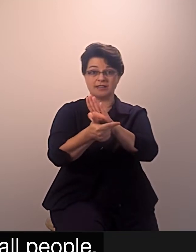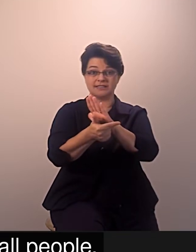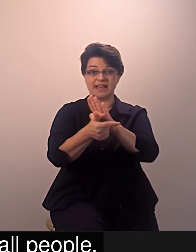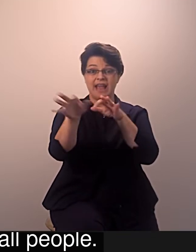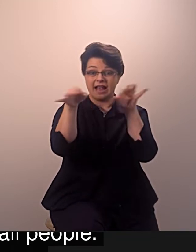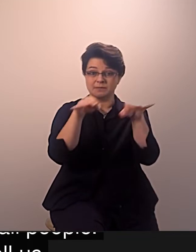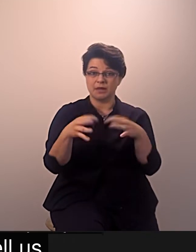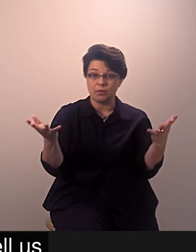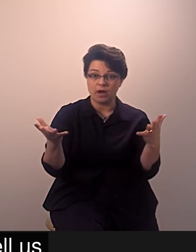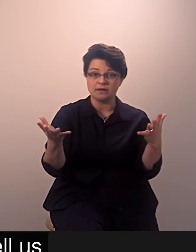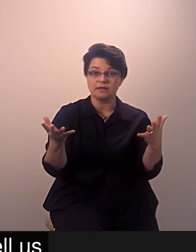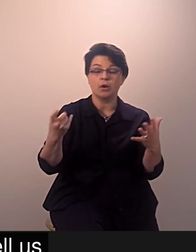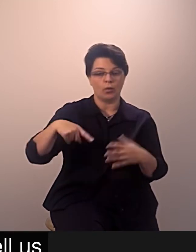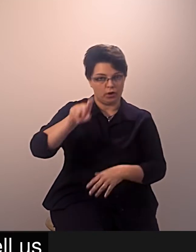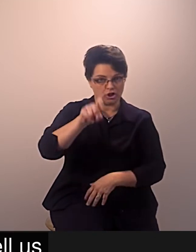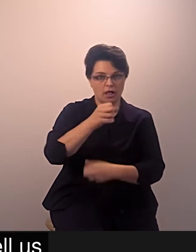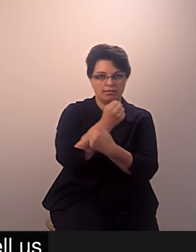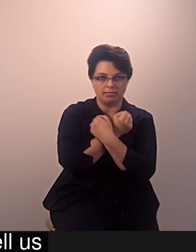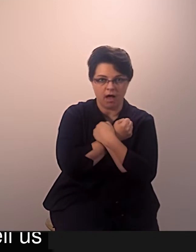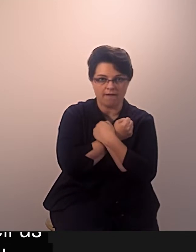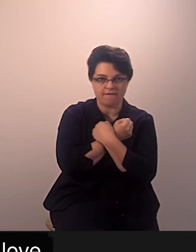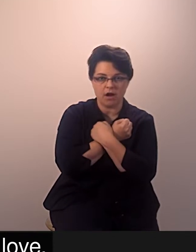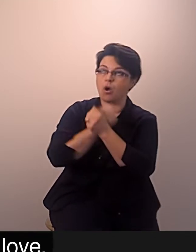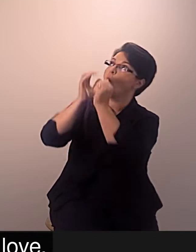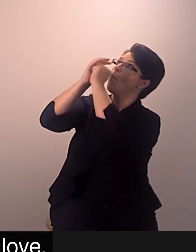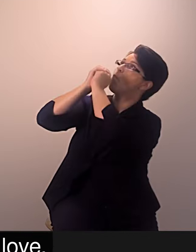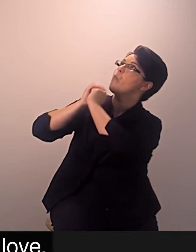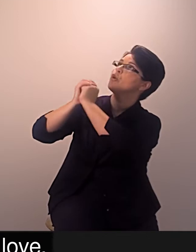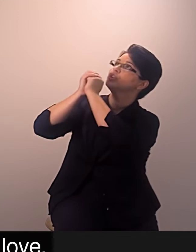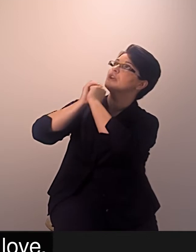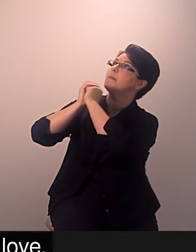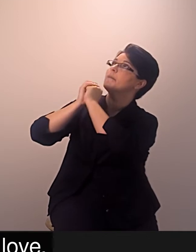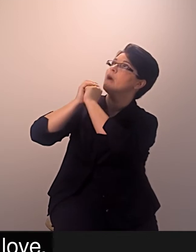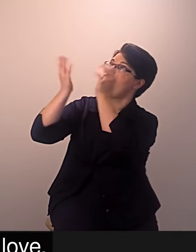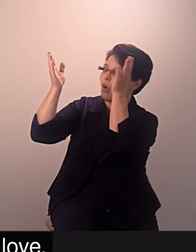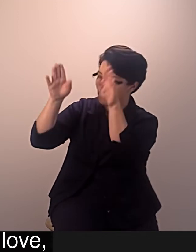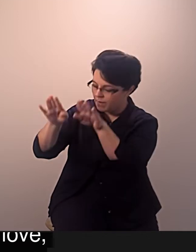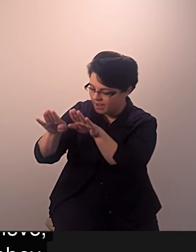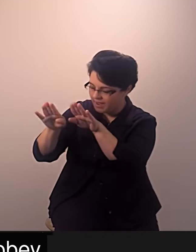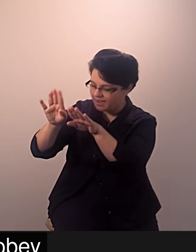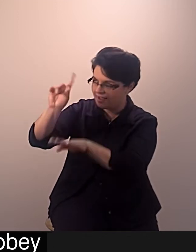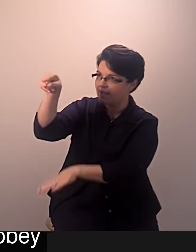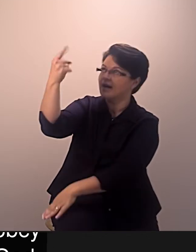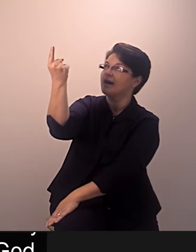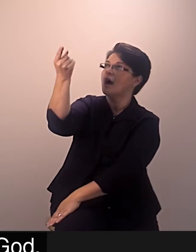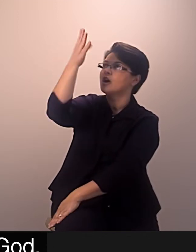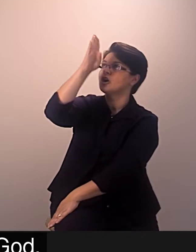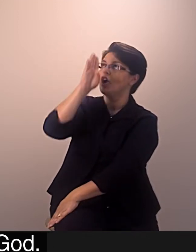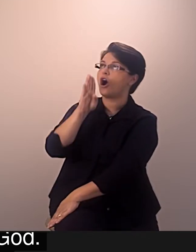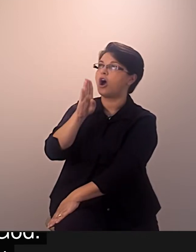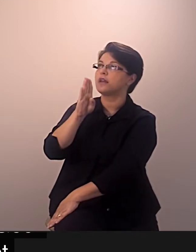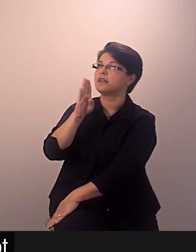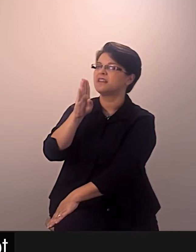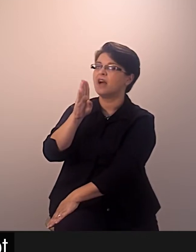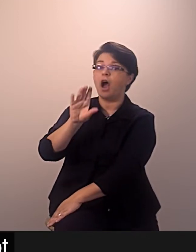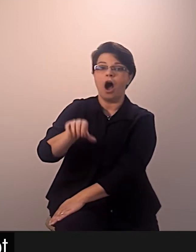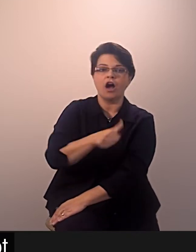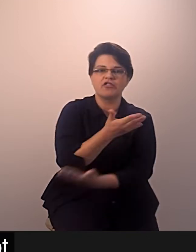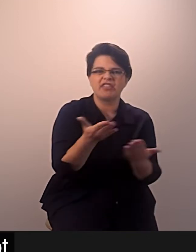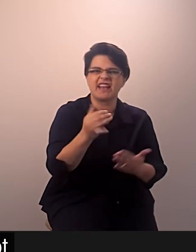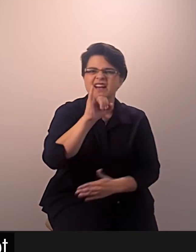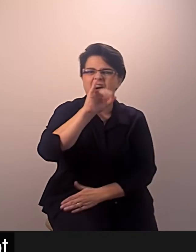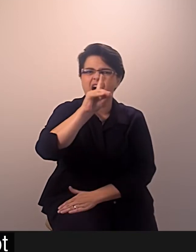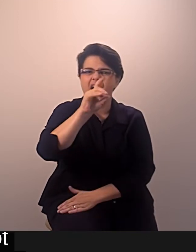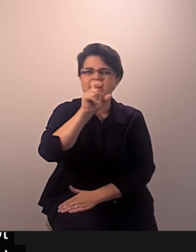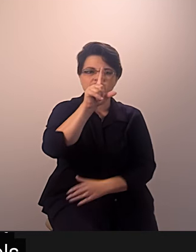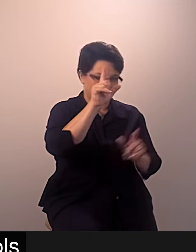to love, worship, and obey the one true God. We are not to make idols or bow down